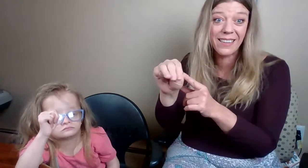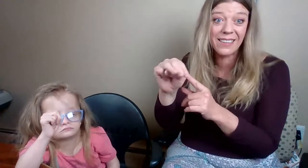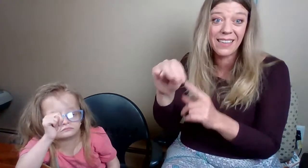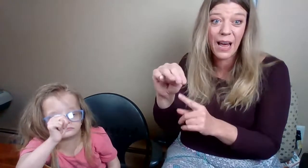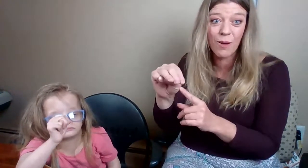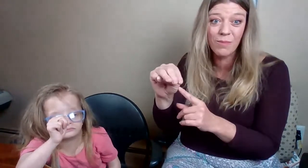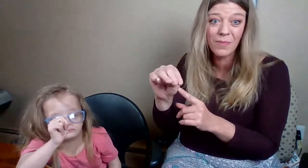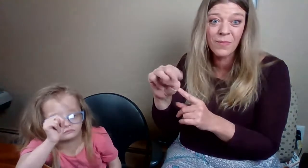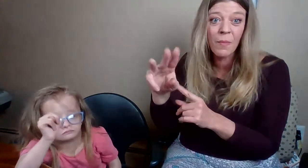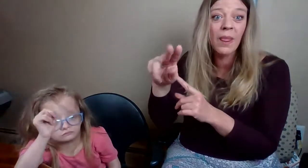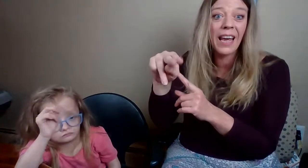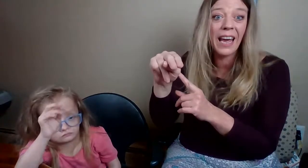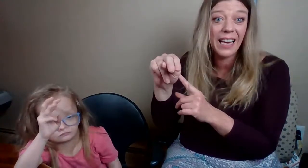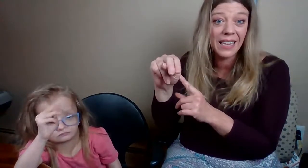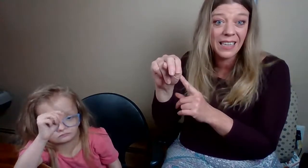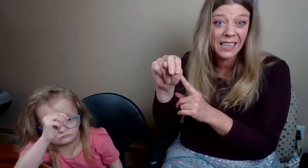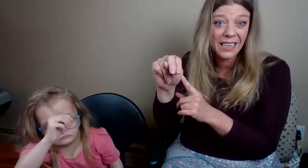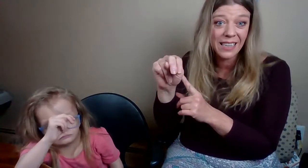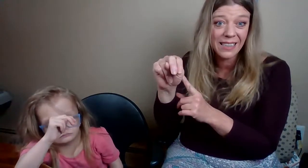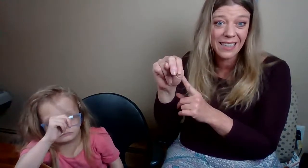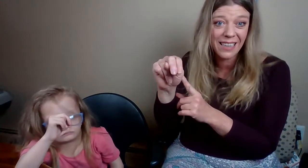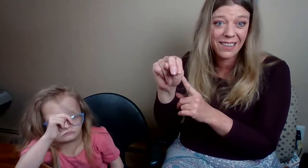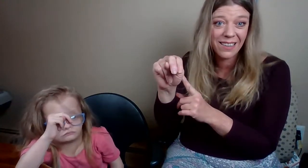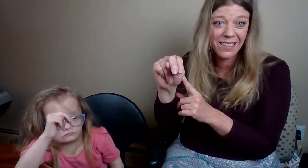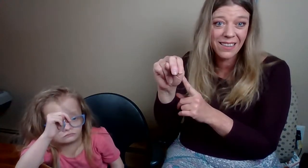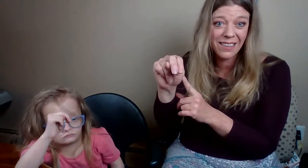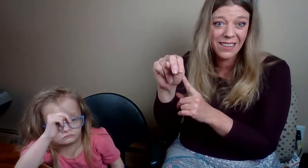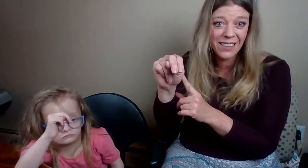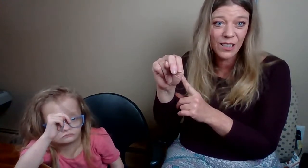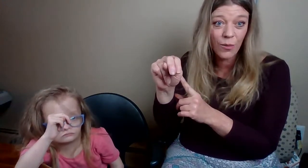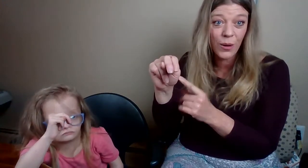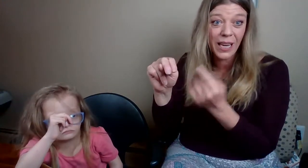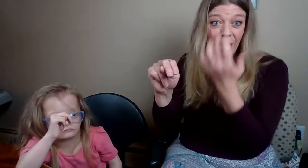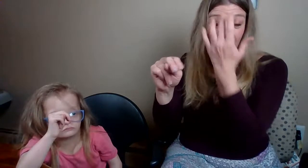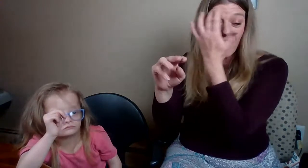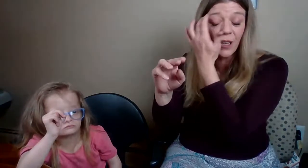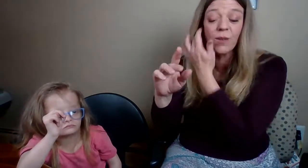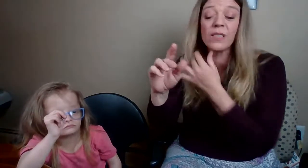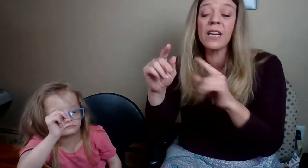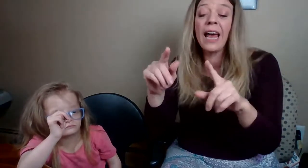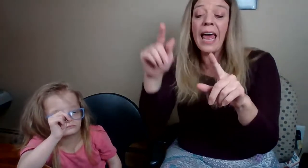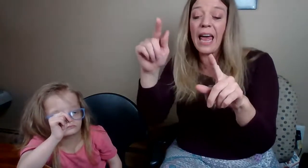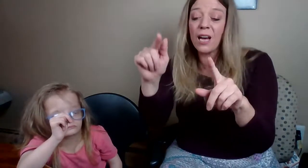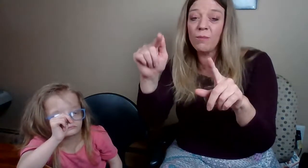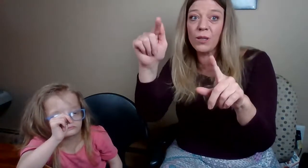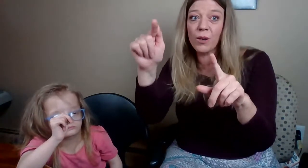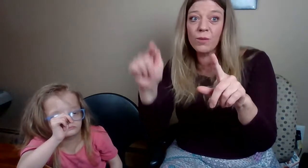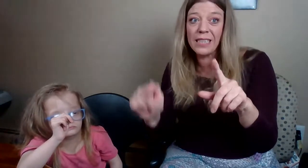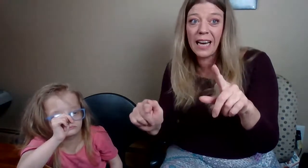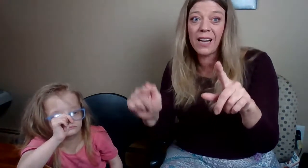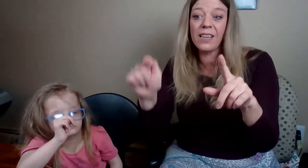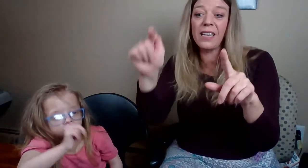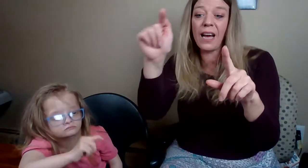this. M. N is here. So if you get confused, M, you go down and